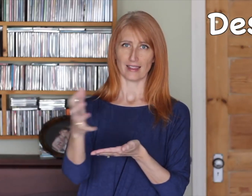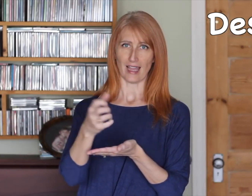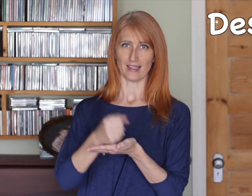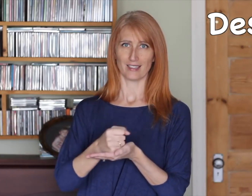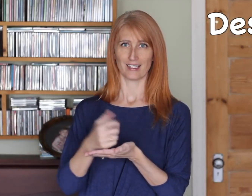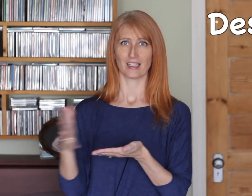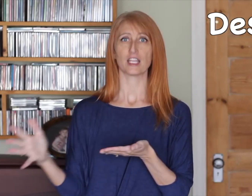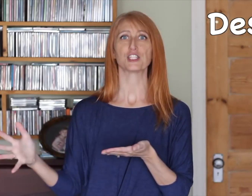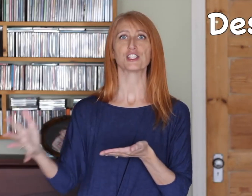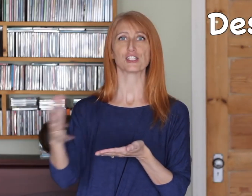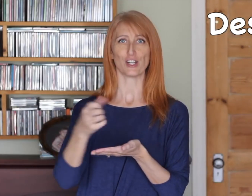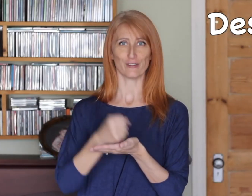that, deserve.